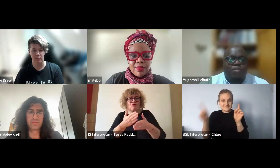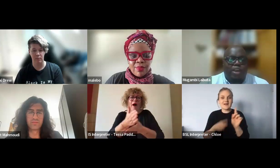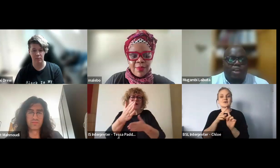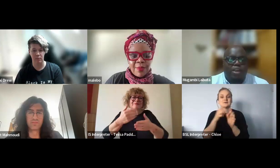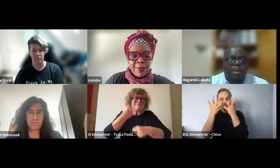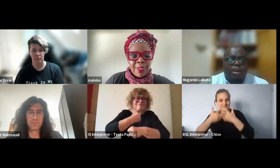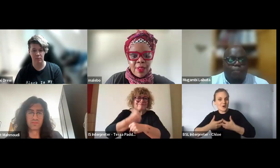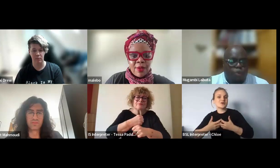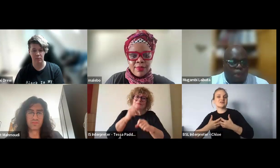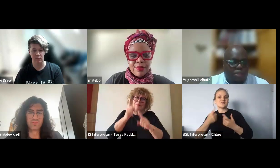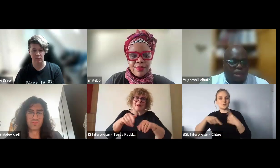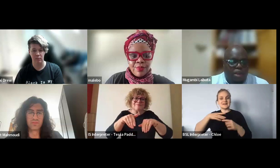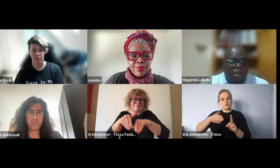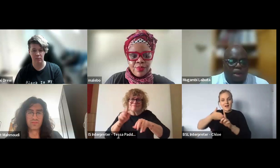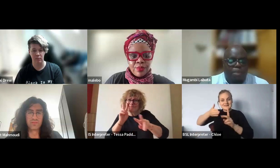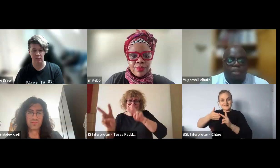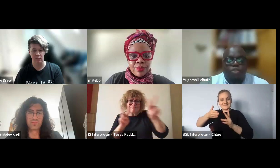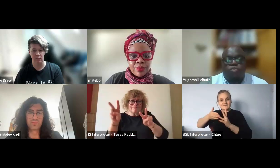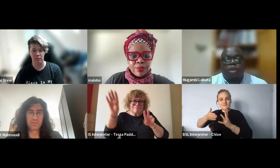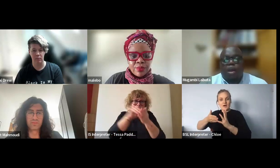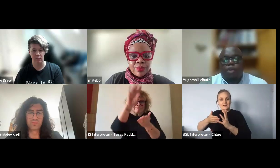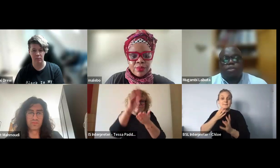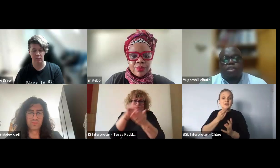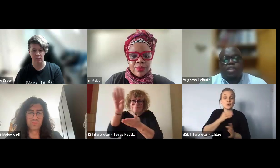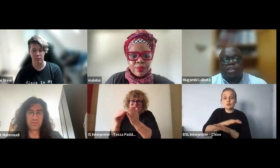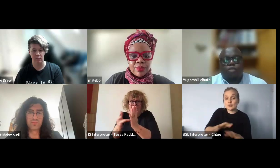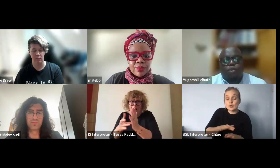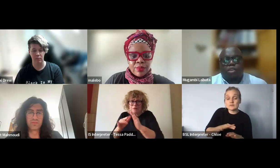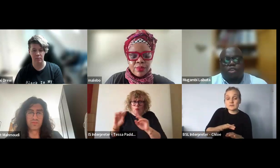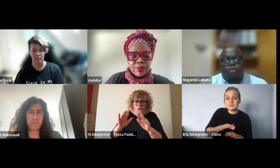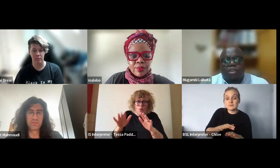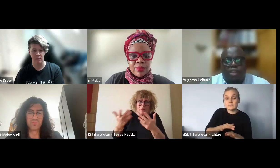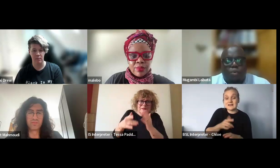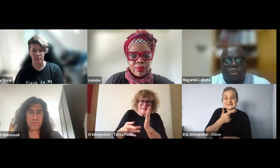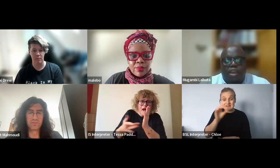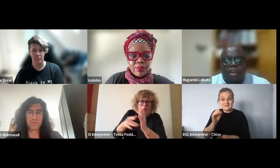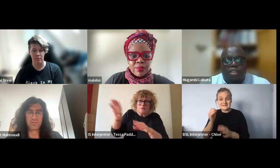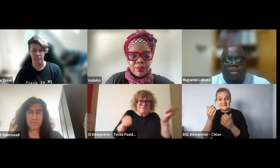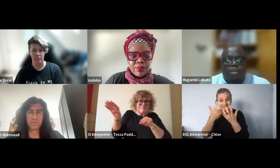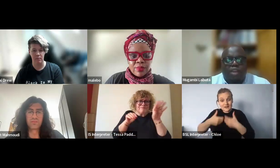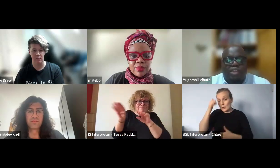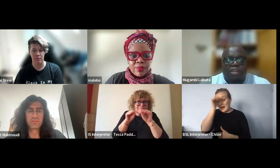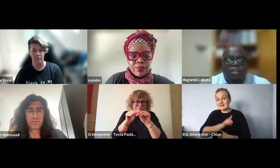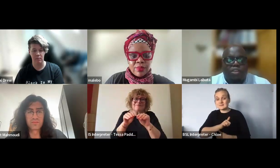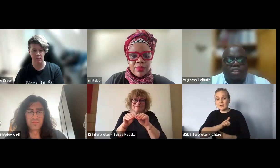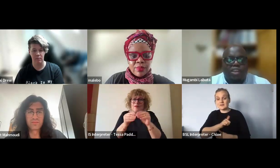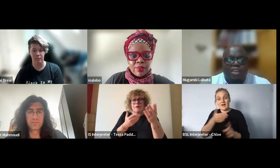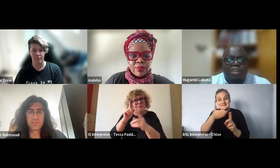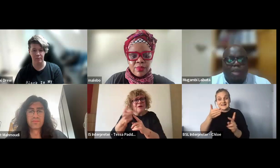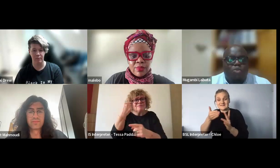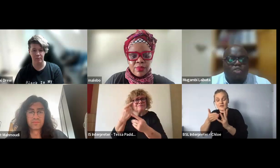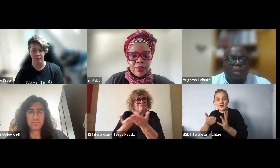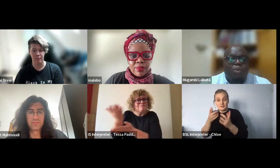to identify where they're being used. And also state actors, of course, need to understand what AI, I think even us as